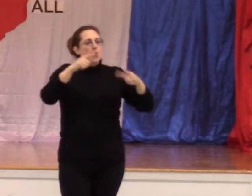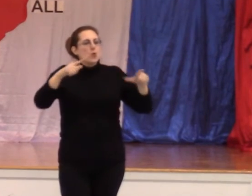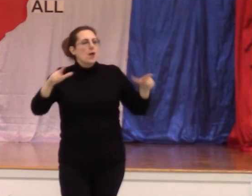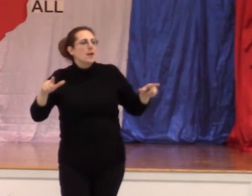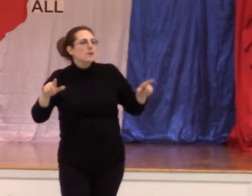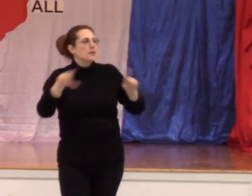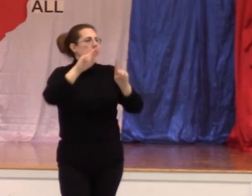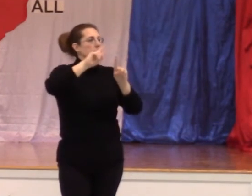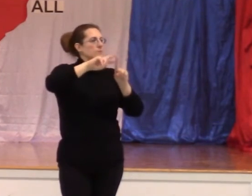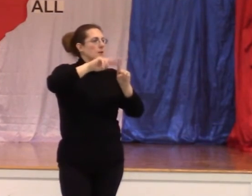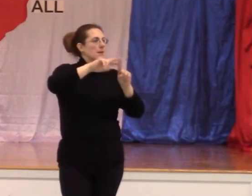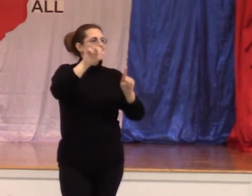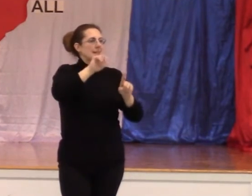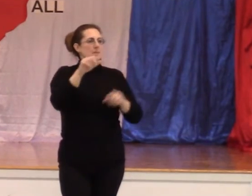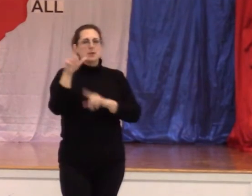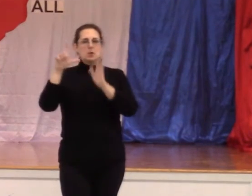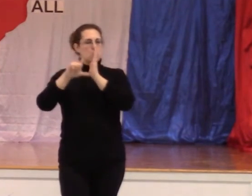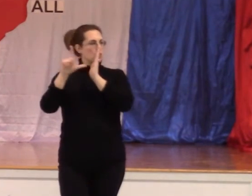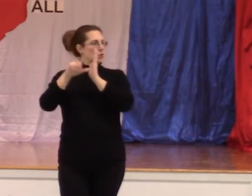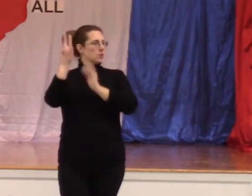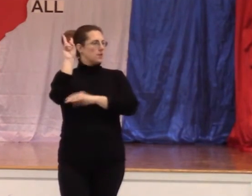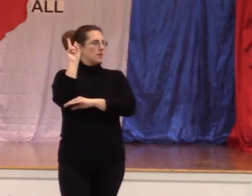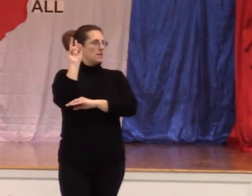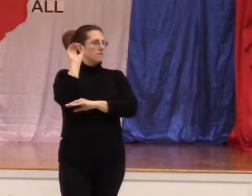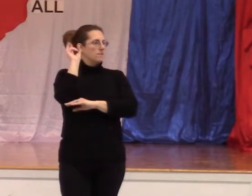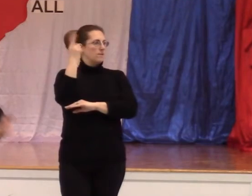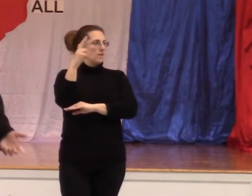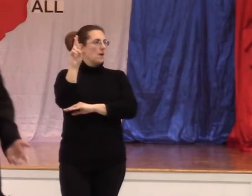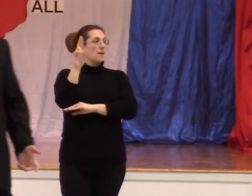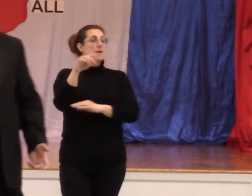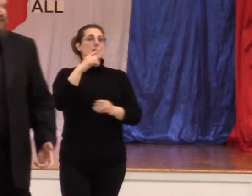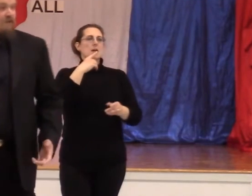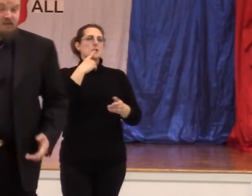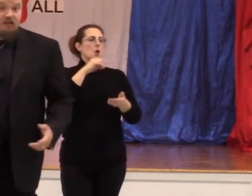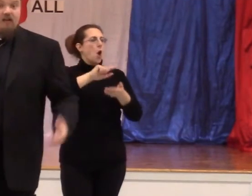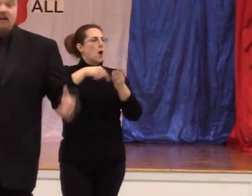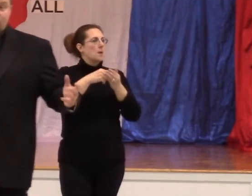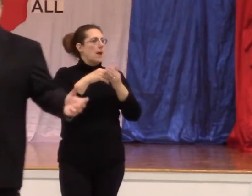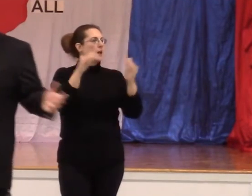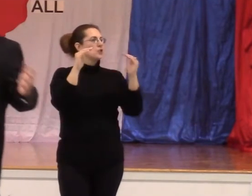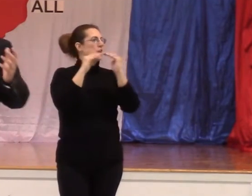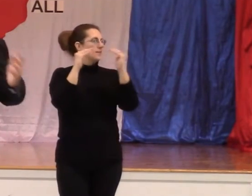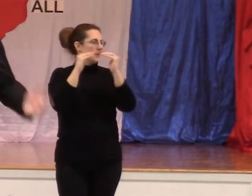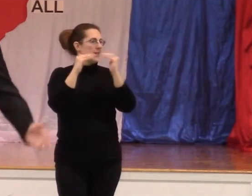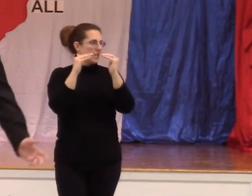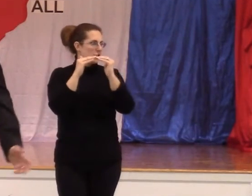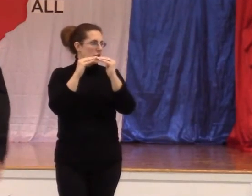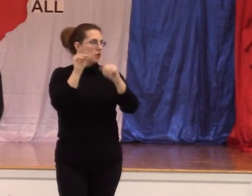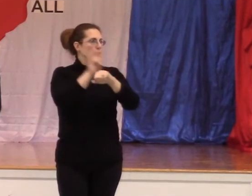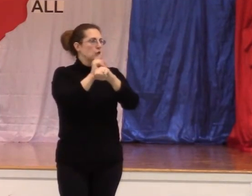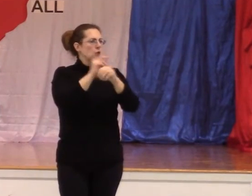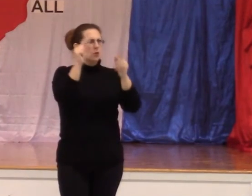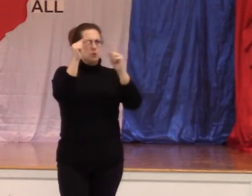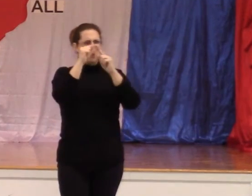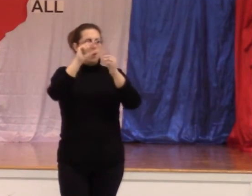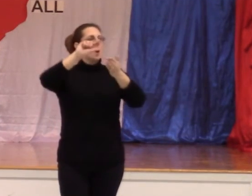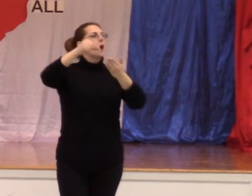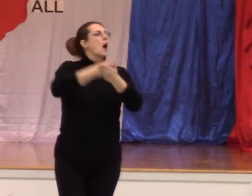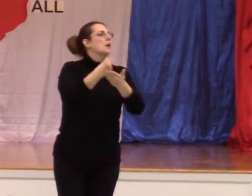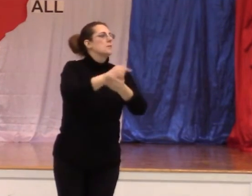of the Lutheran Reformation. So they'll talk about justification. They'll talk about forgiveness. They'll use the word gospel all the